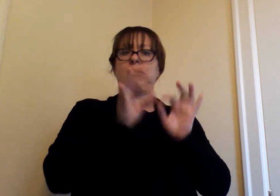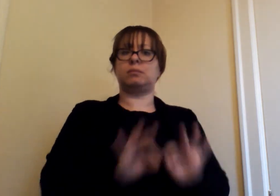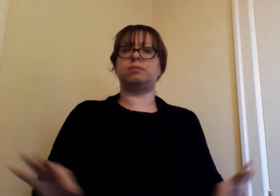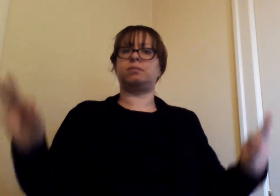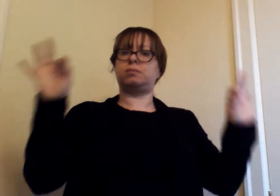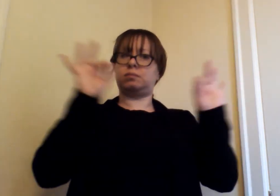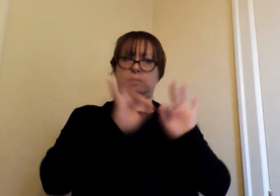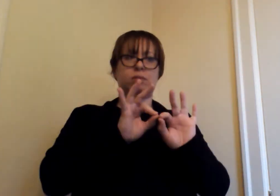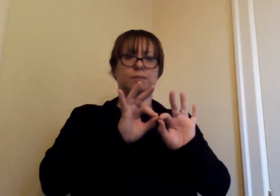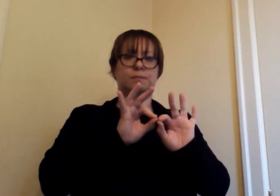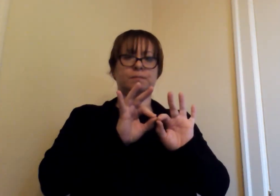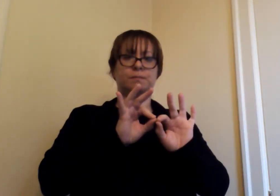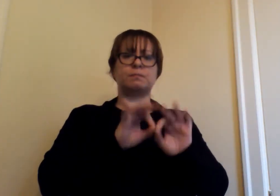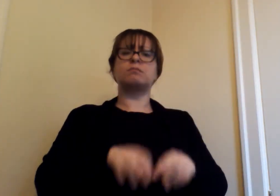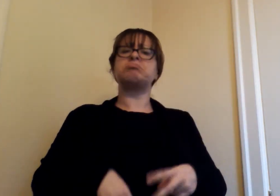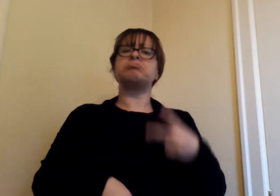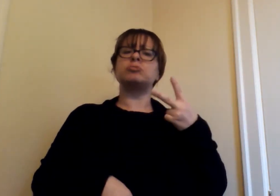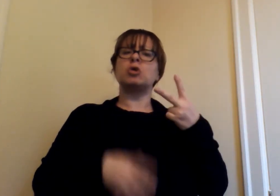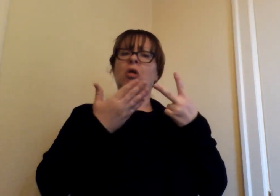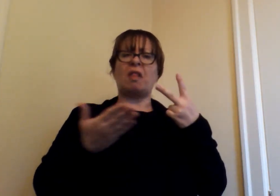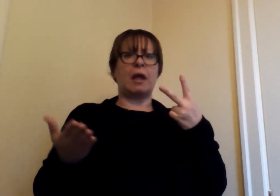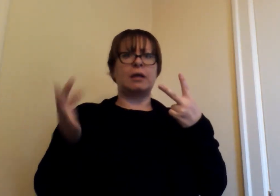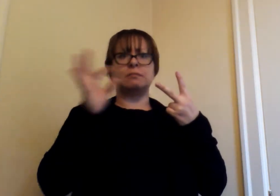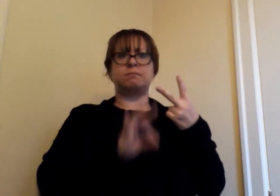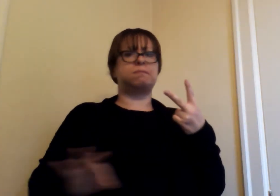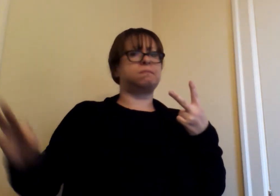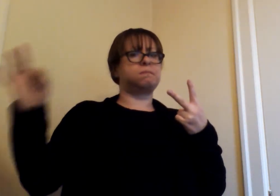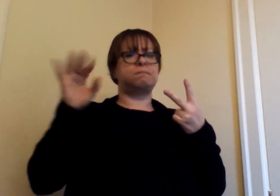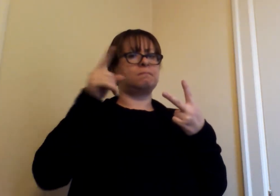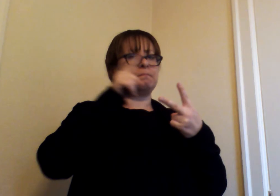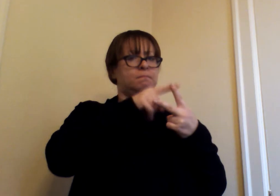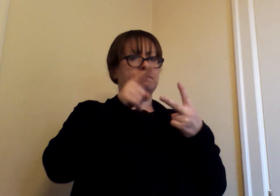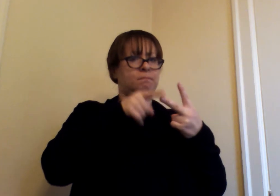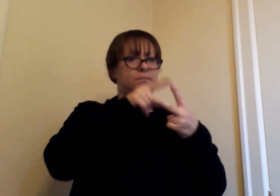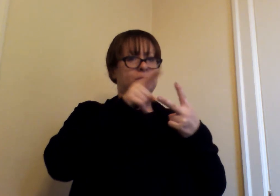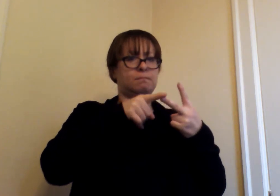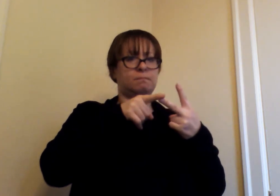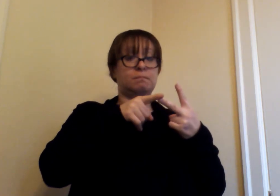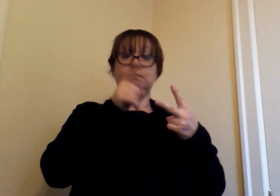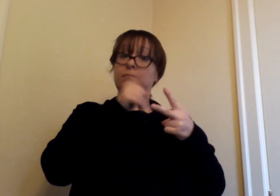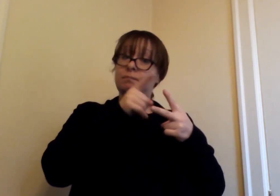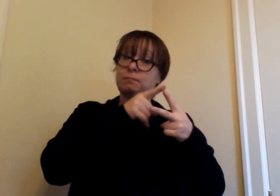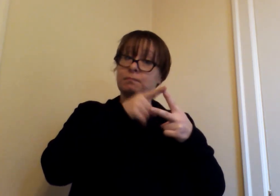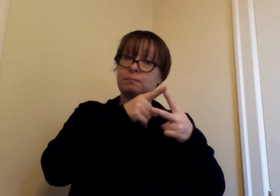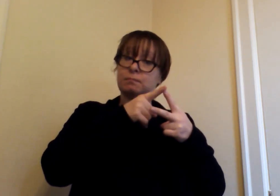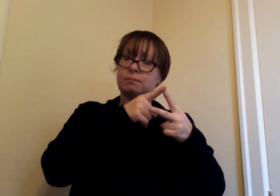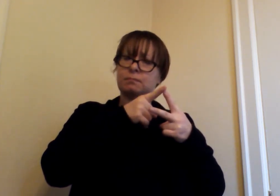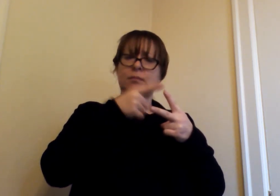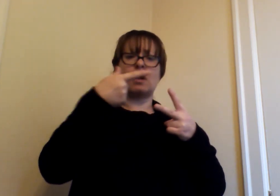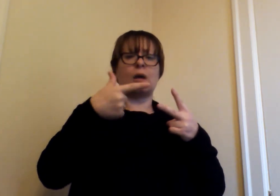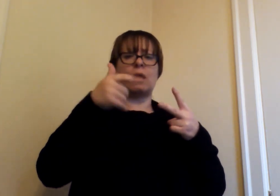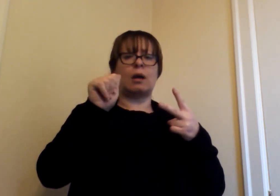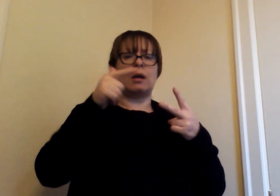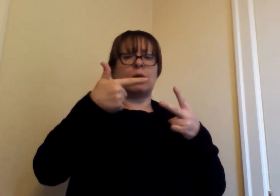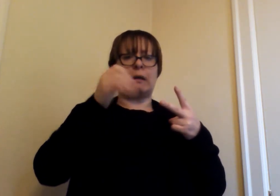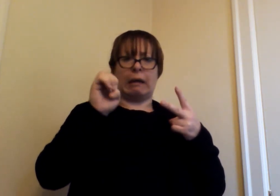Two keys to a successful multiple tube draw must occur in the planning stage. You need to determine which gauge needle will be